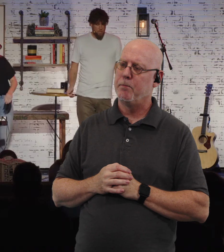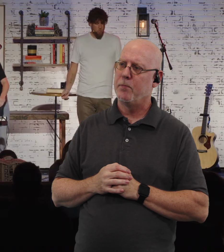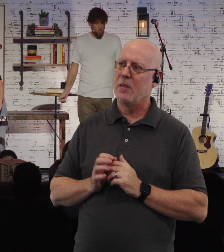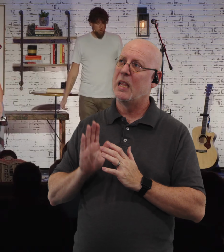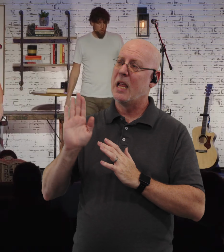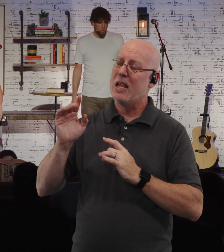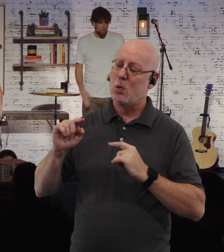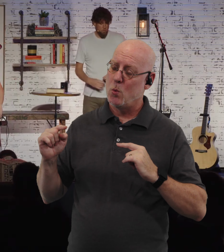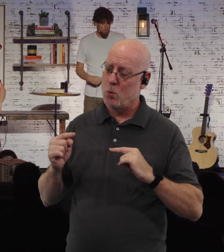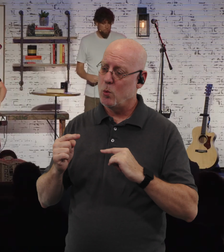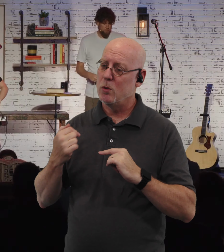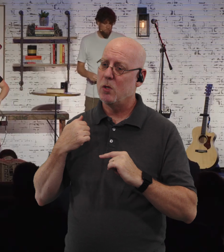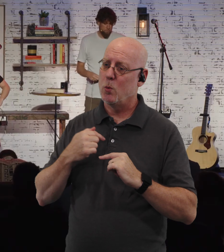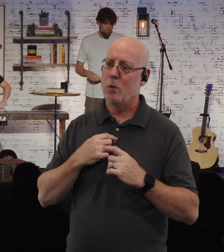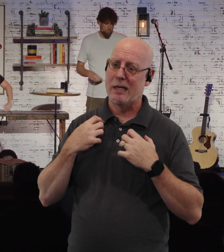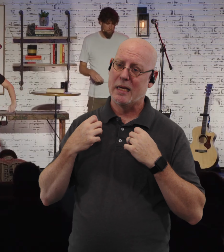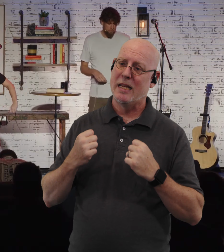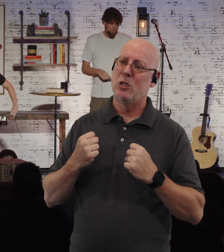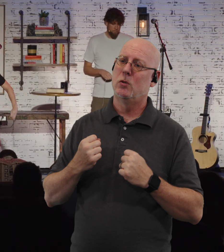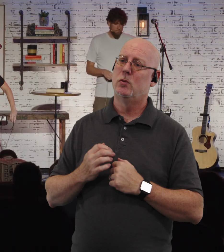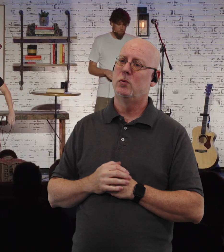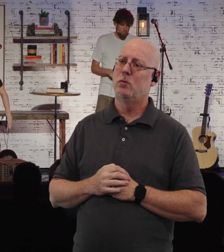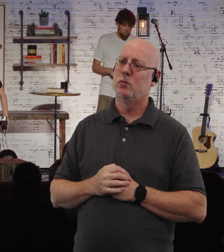And with his wounds, we are healed.